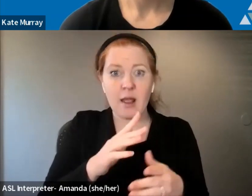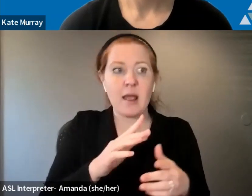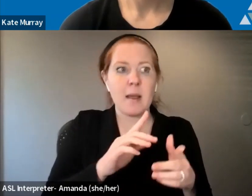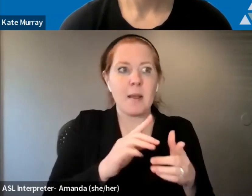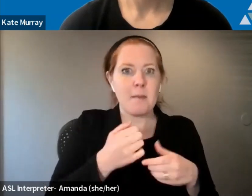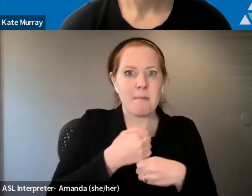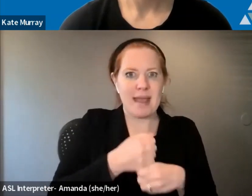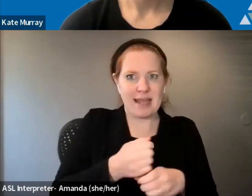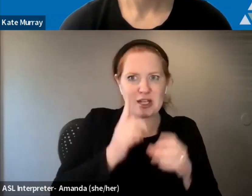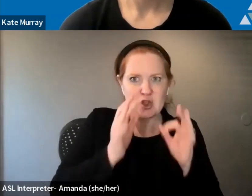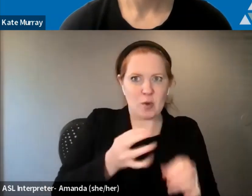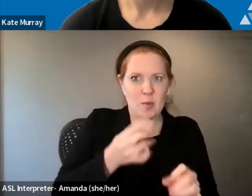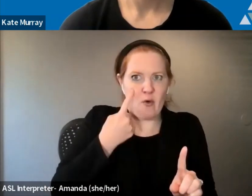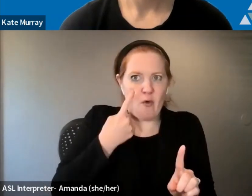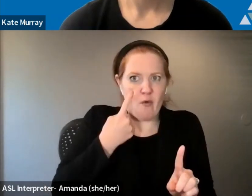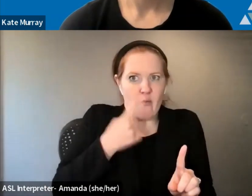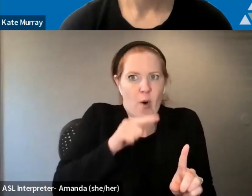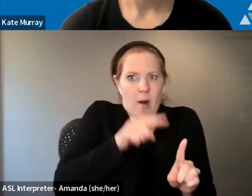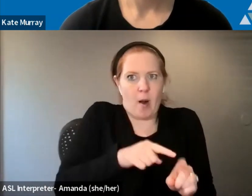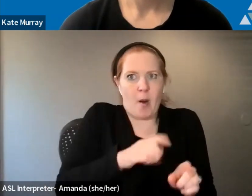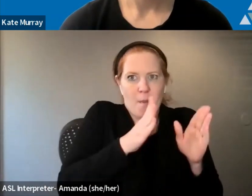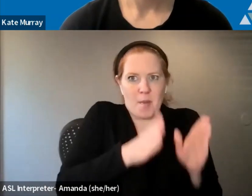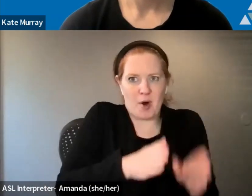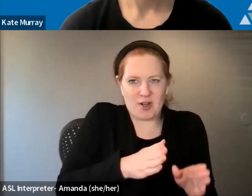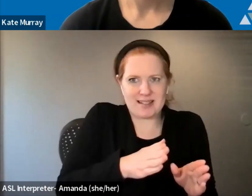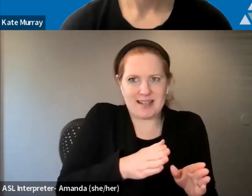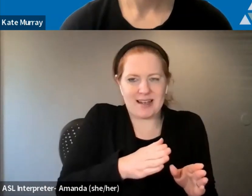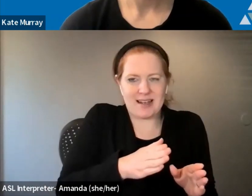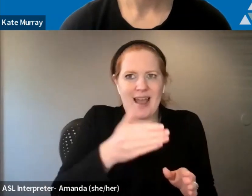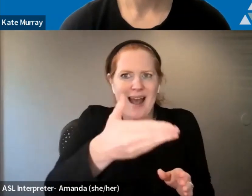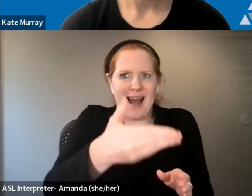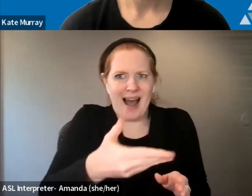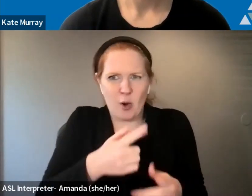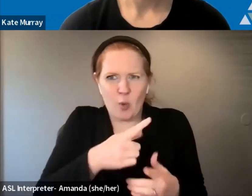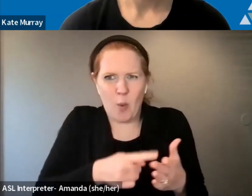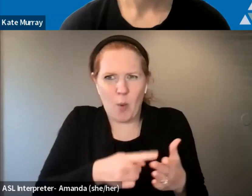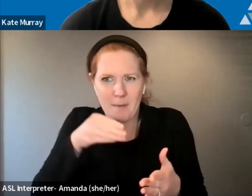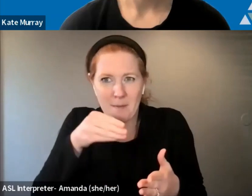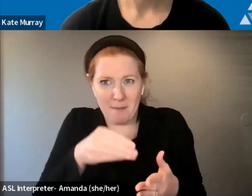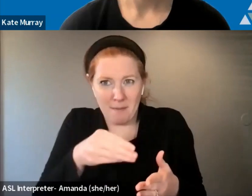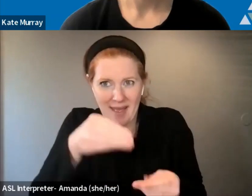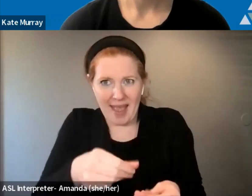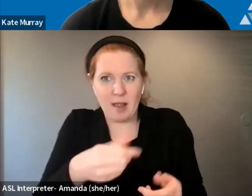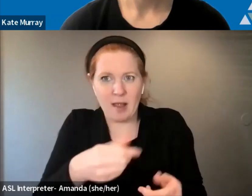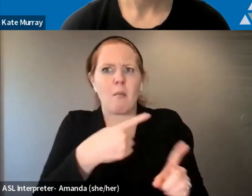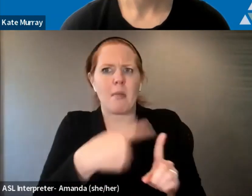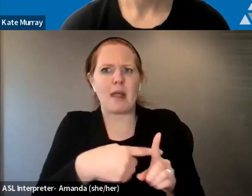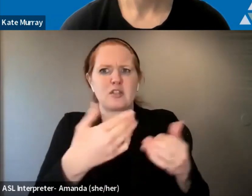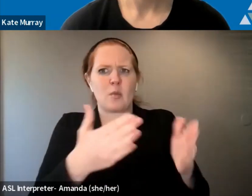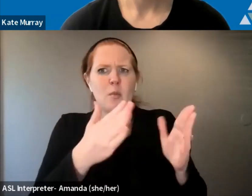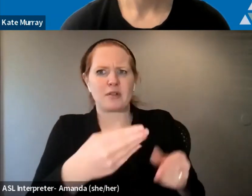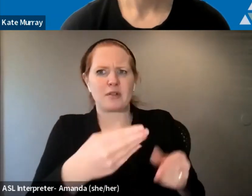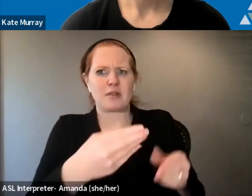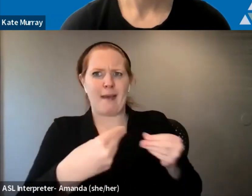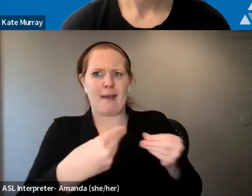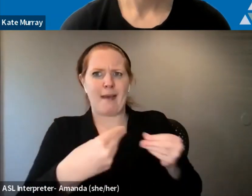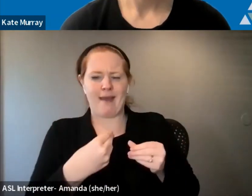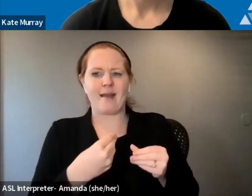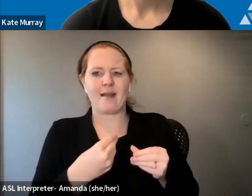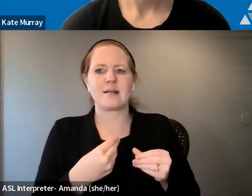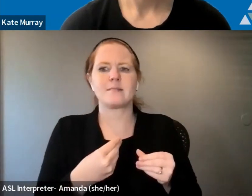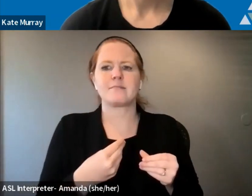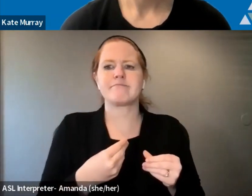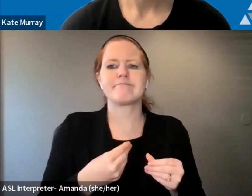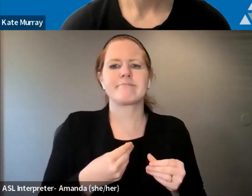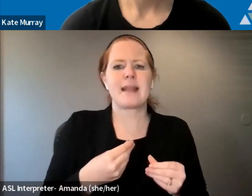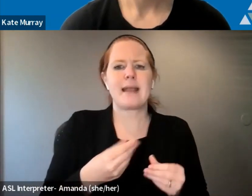determinations for the person about who gets hired and what they get paid, and also be the person that gets paid. And I don't know if